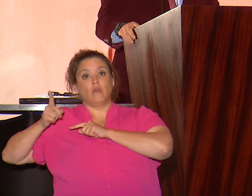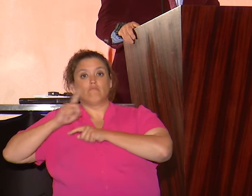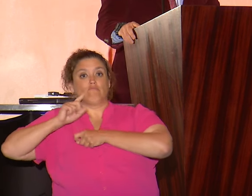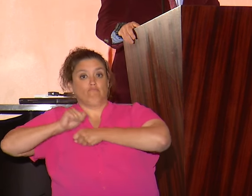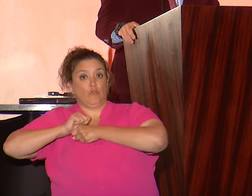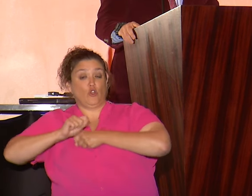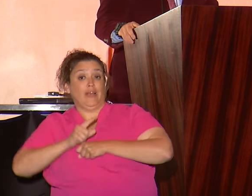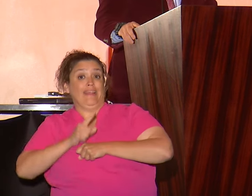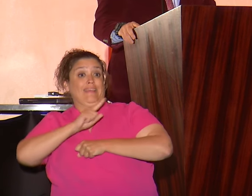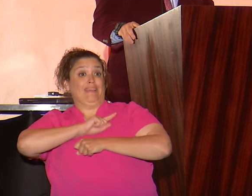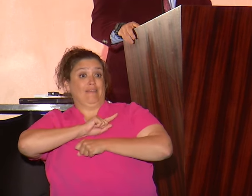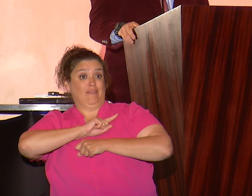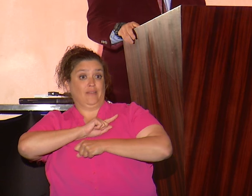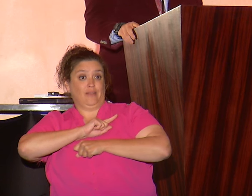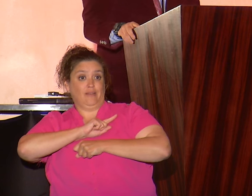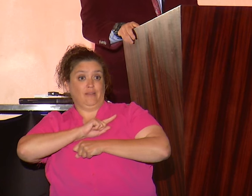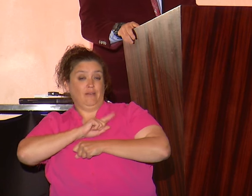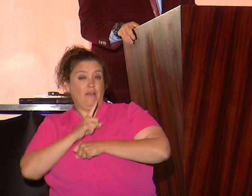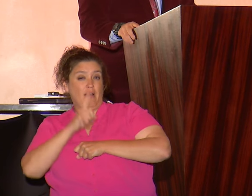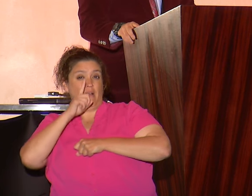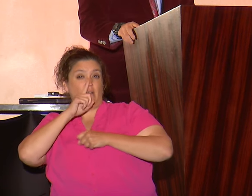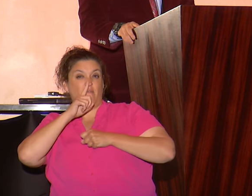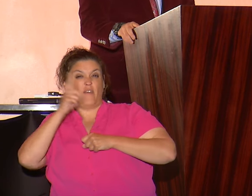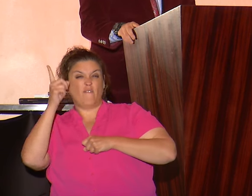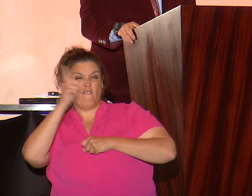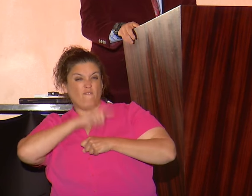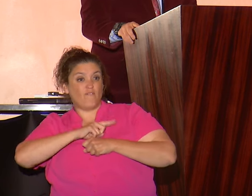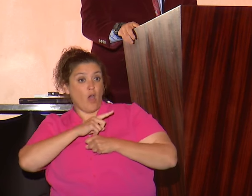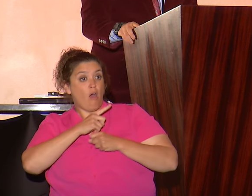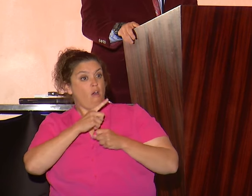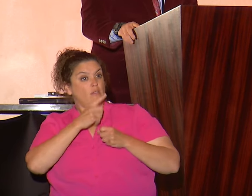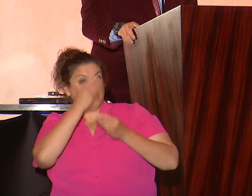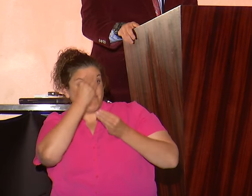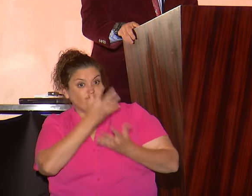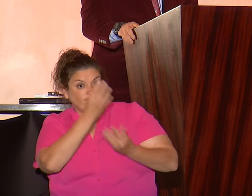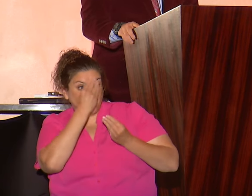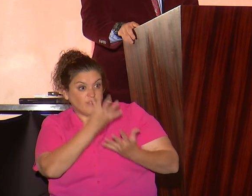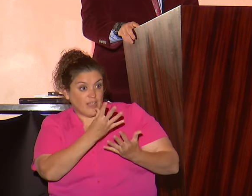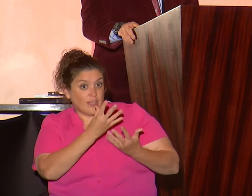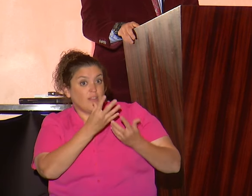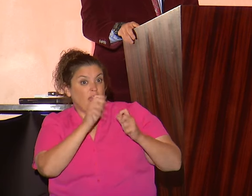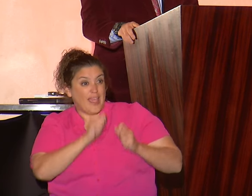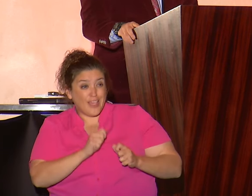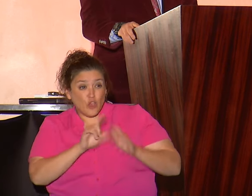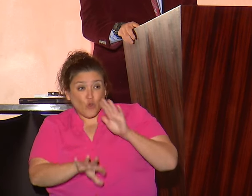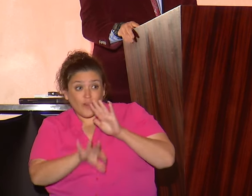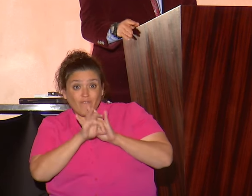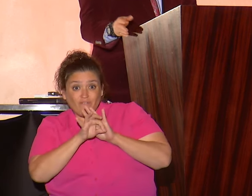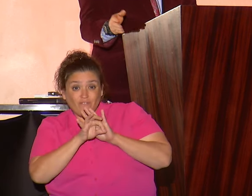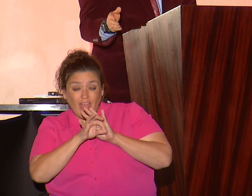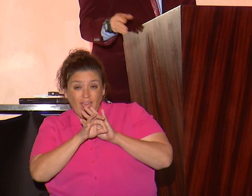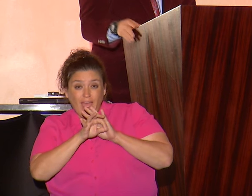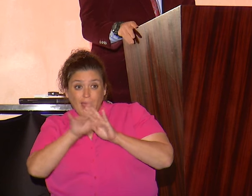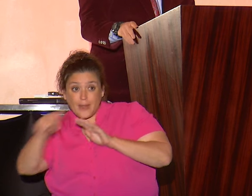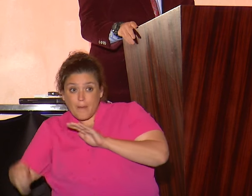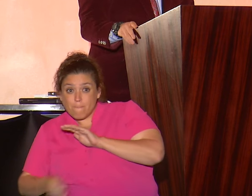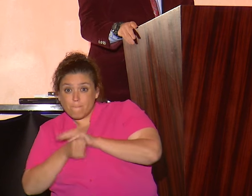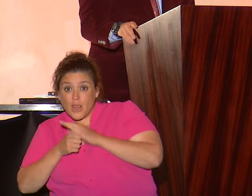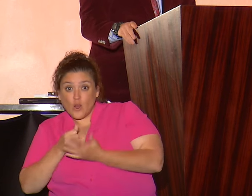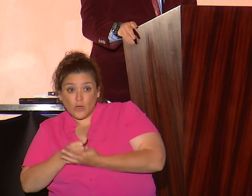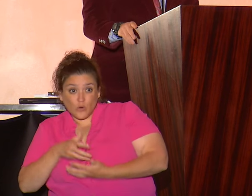defrauding people with false claims that he could find buried treasure by consulting a magic